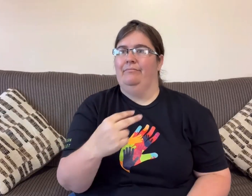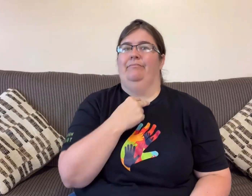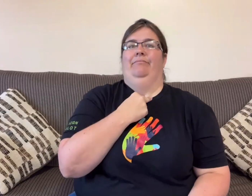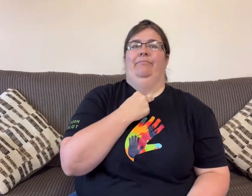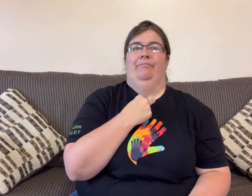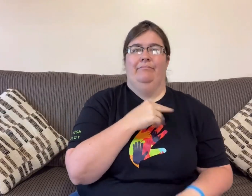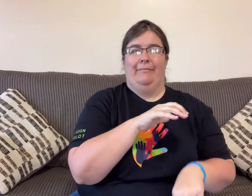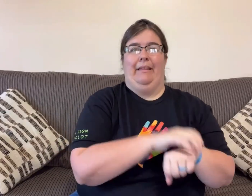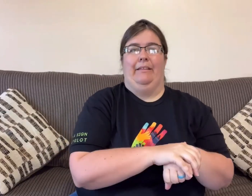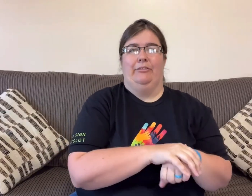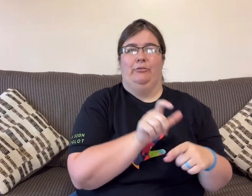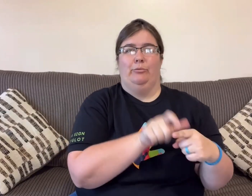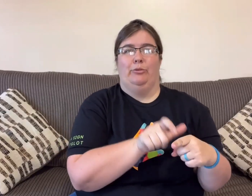by English word order.